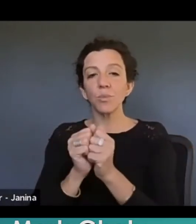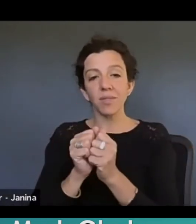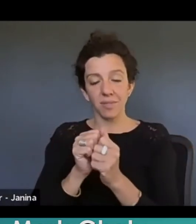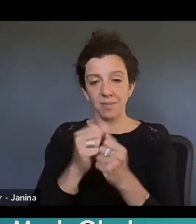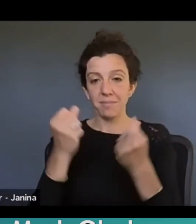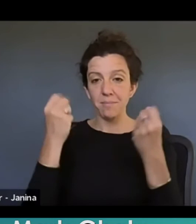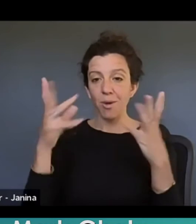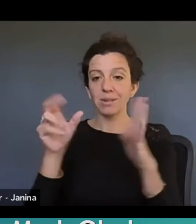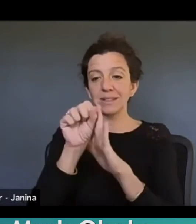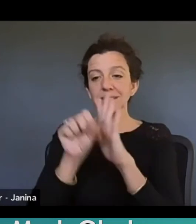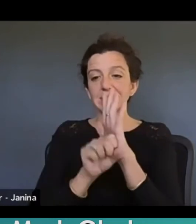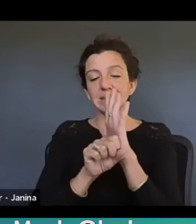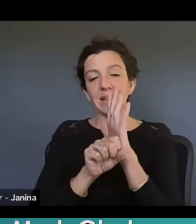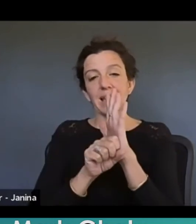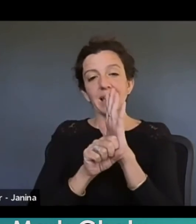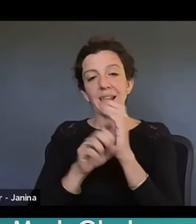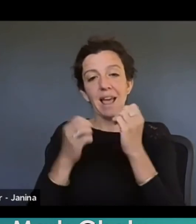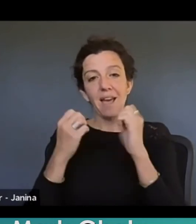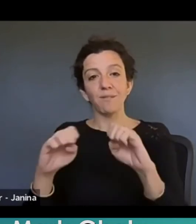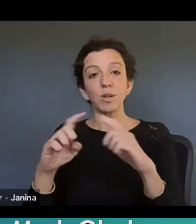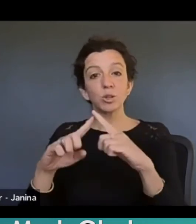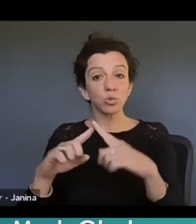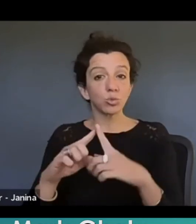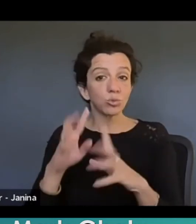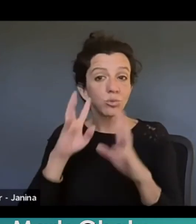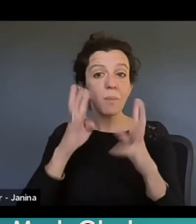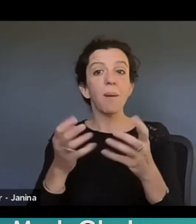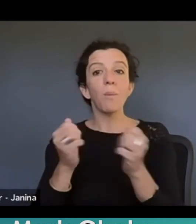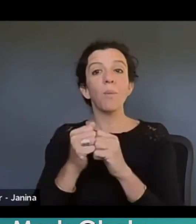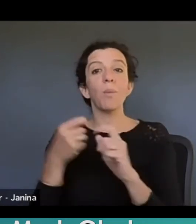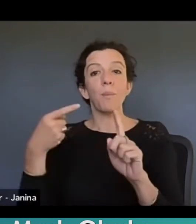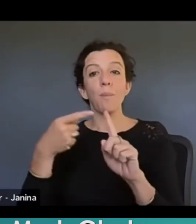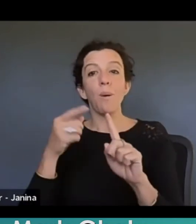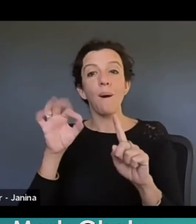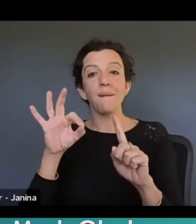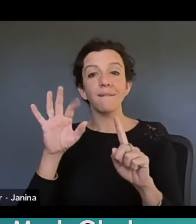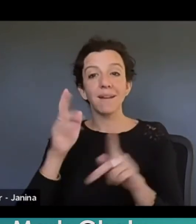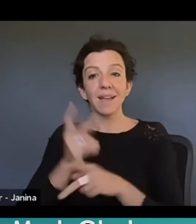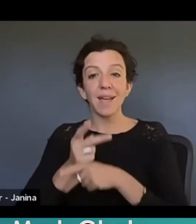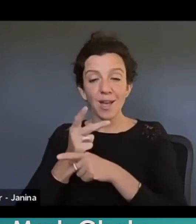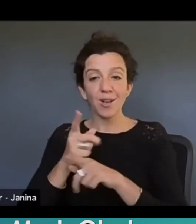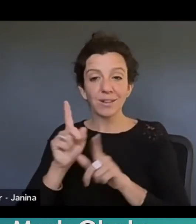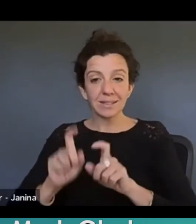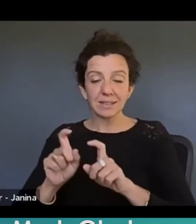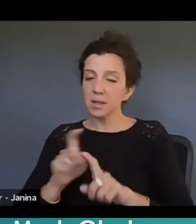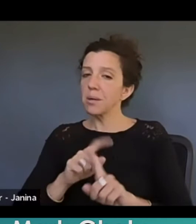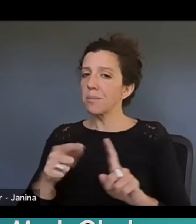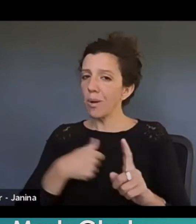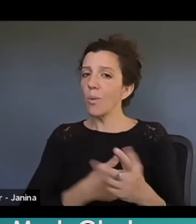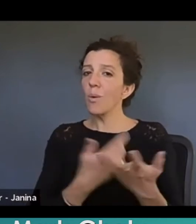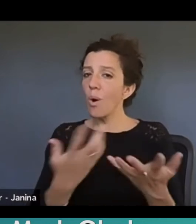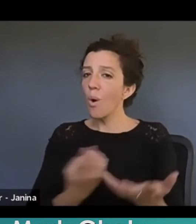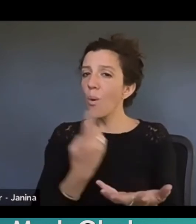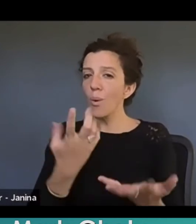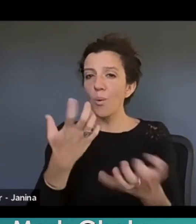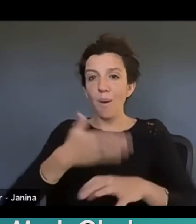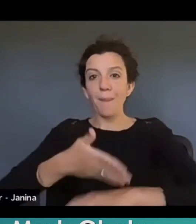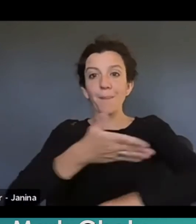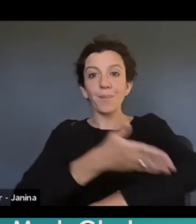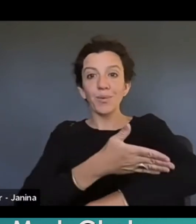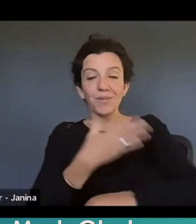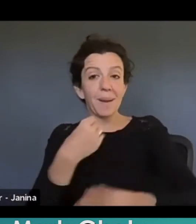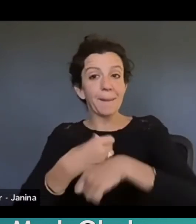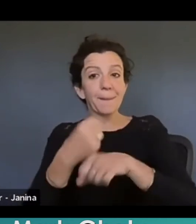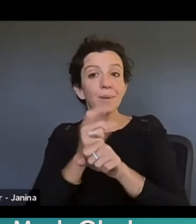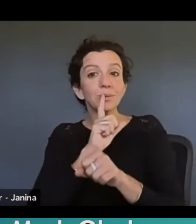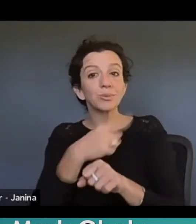to bring point of care testing, but we're always looking for opportunities to improve our position and make sure that we're bringing the latest